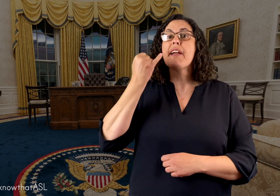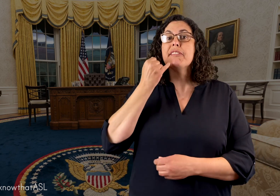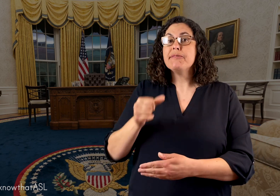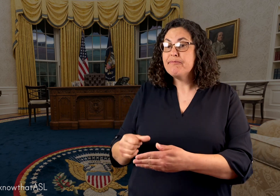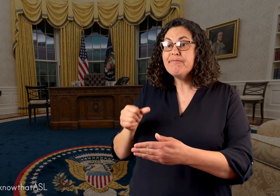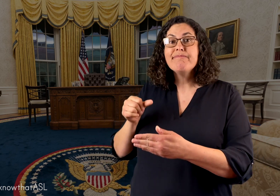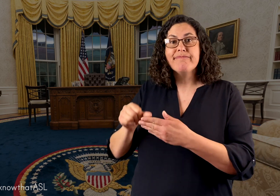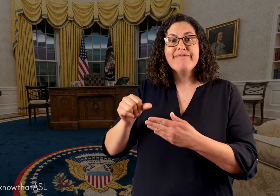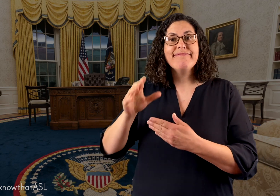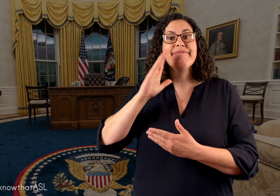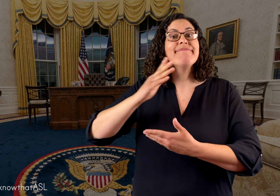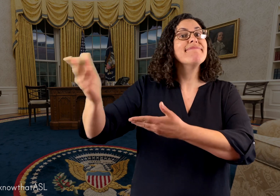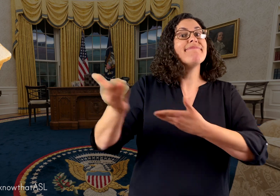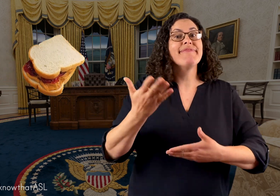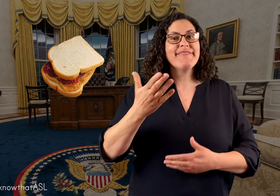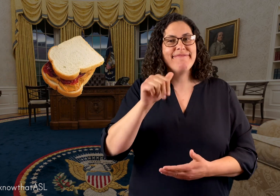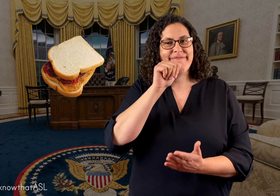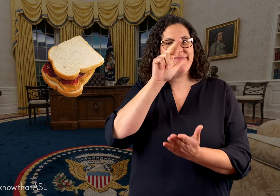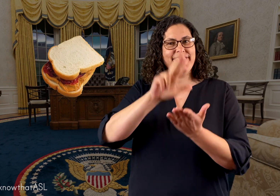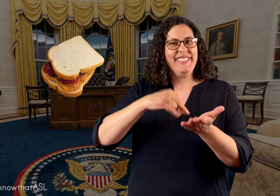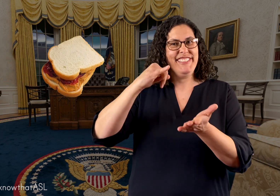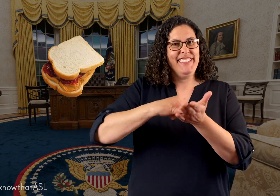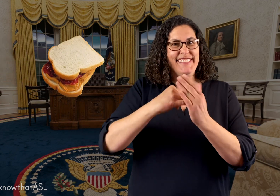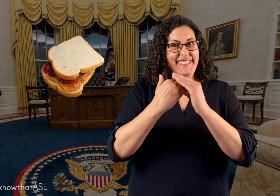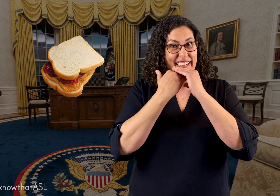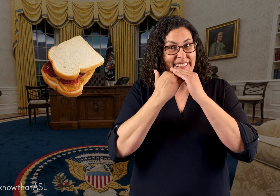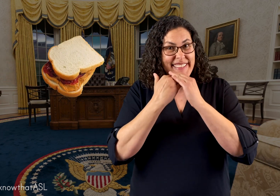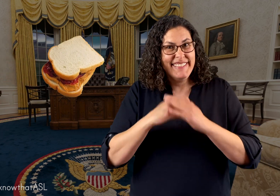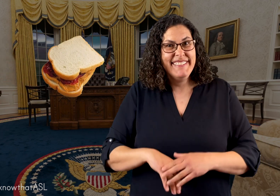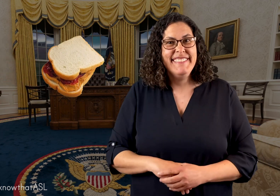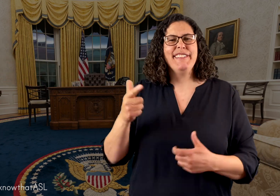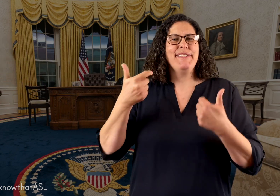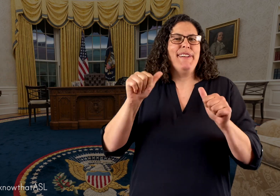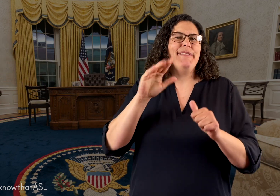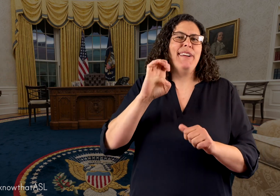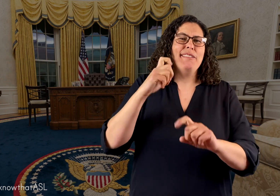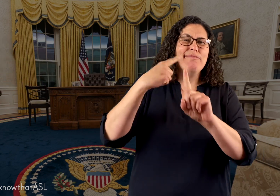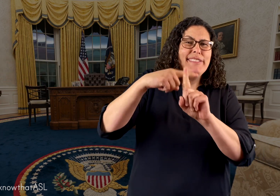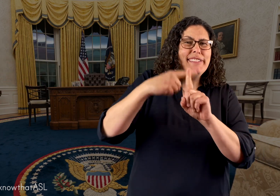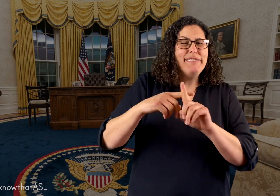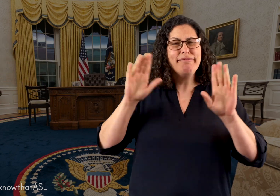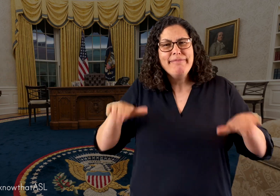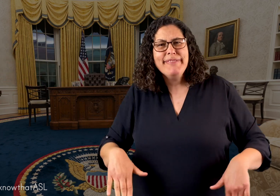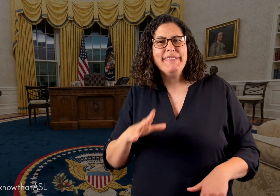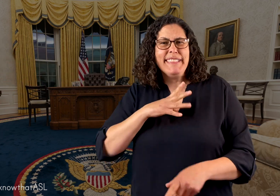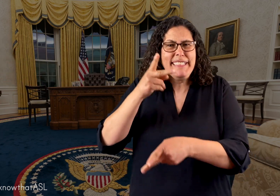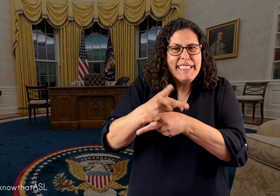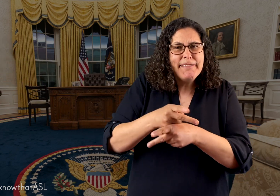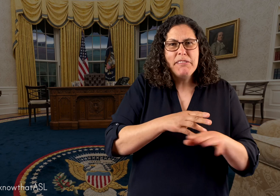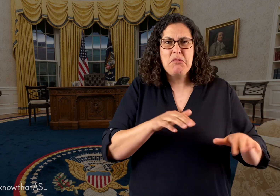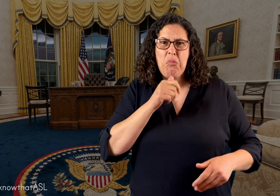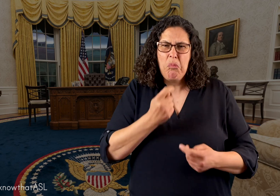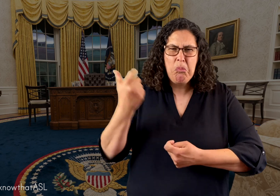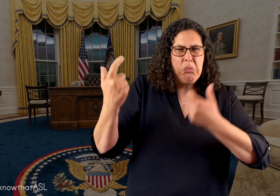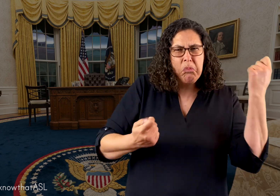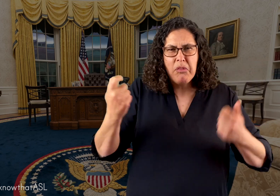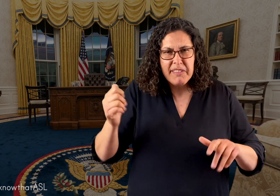it, and who knows, maybe he'll order peanut butter and jelly sandwiches. So Biden's tried to keep it positive in there and tried not to remove as much